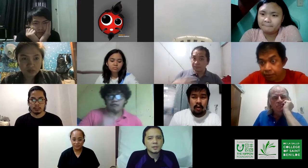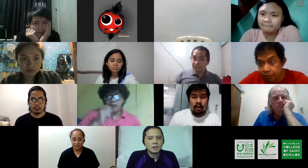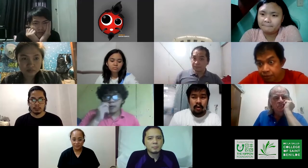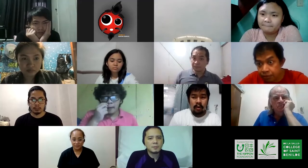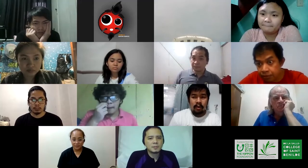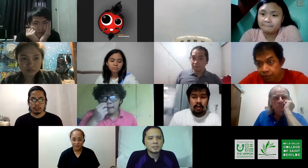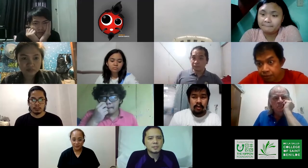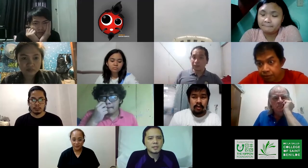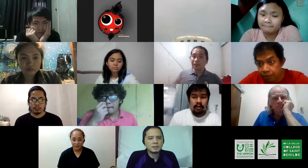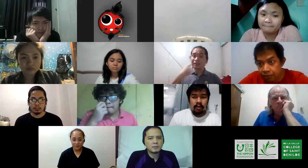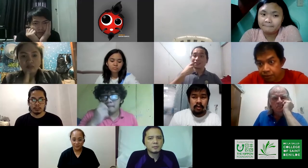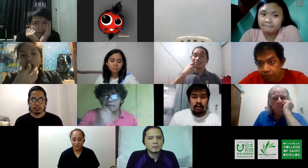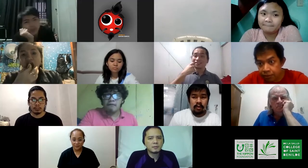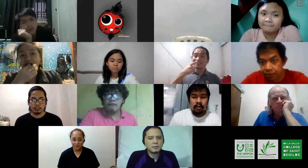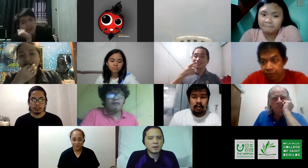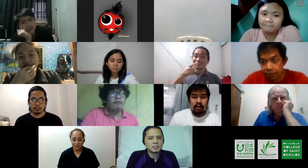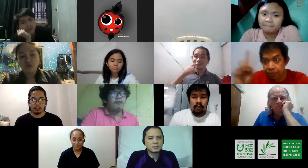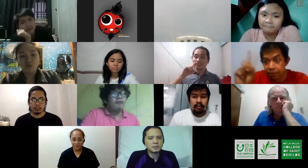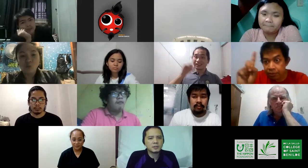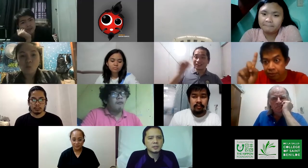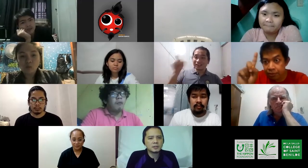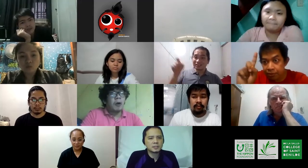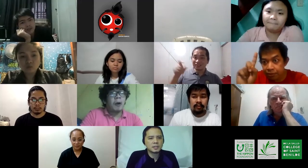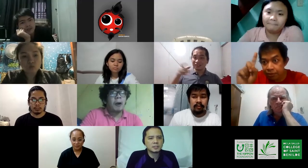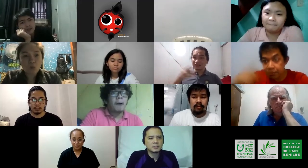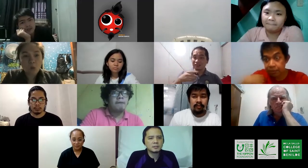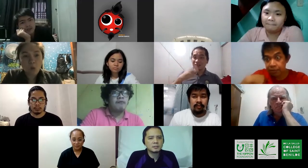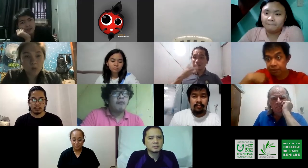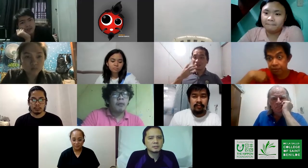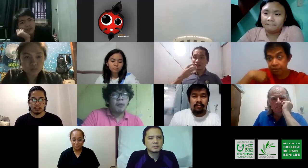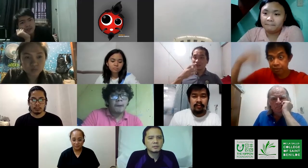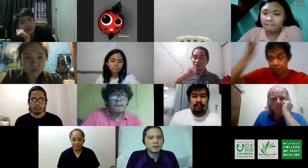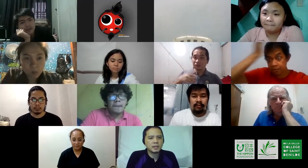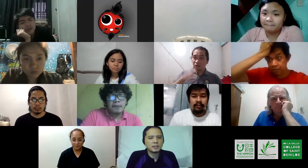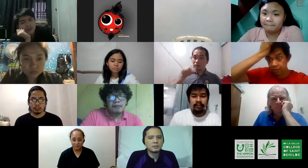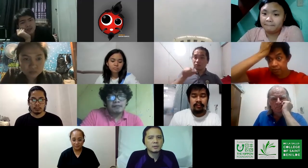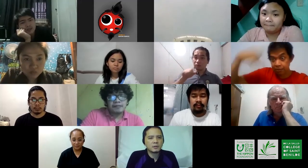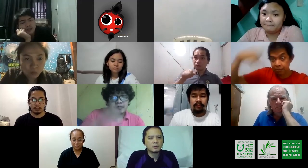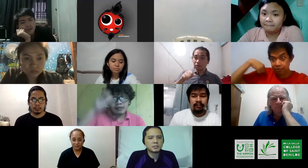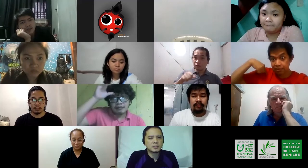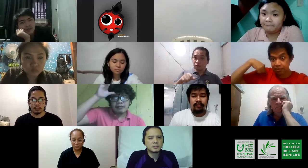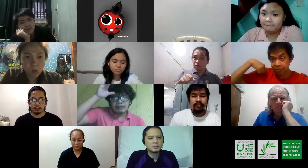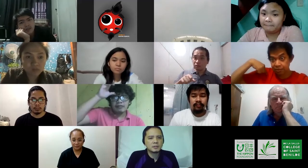Peeps is saying, didn't Ray have a question in our discussion? Ray, didn't you have a question?